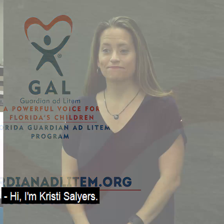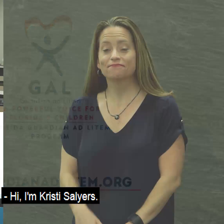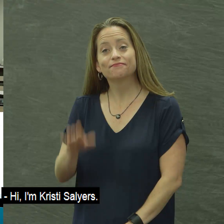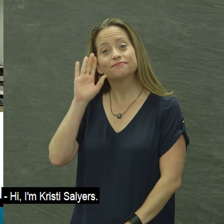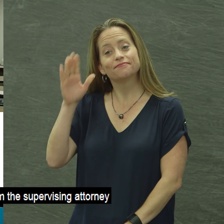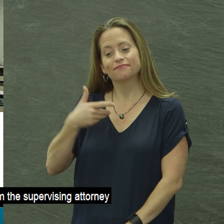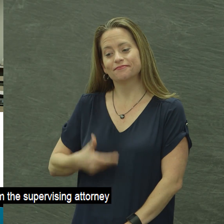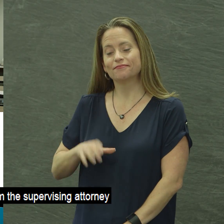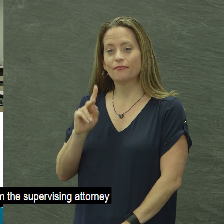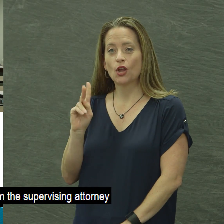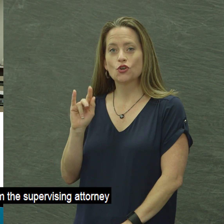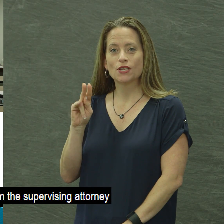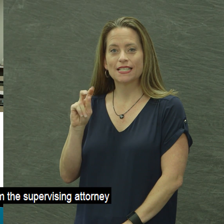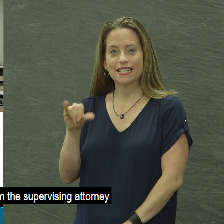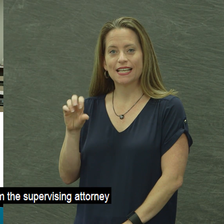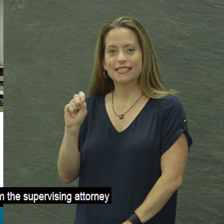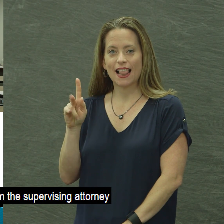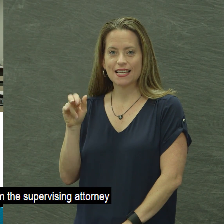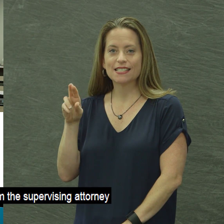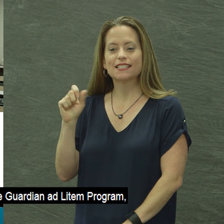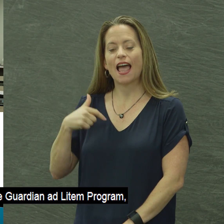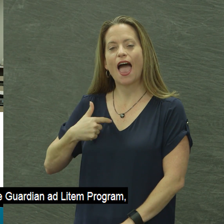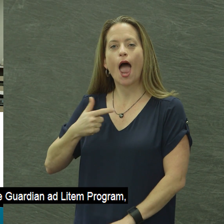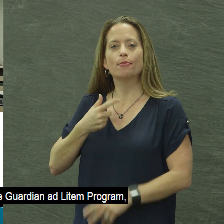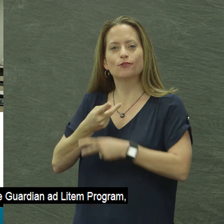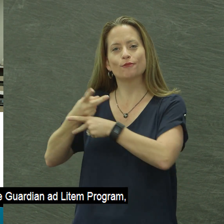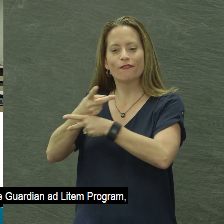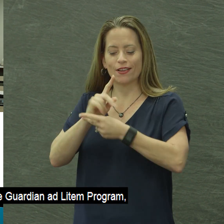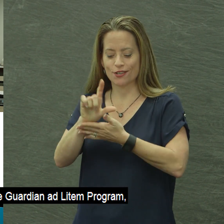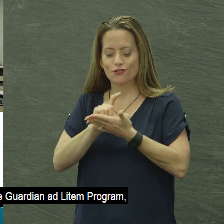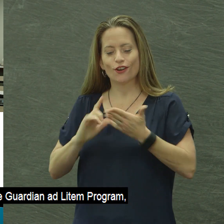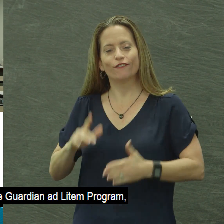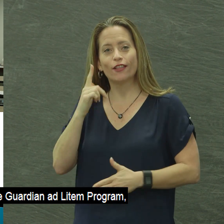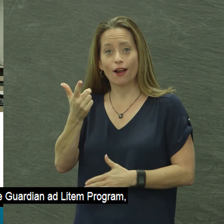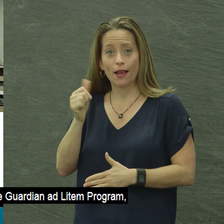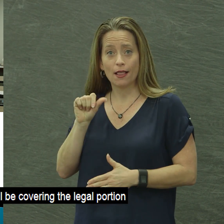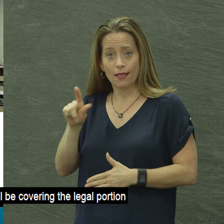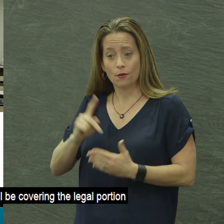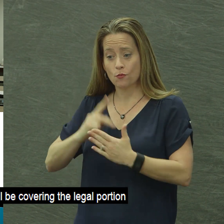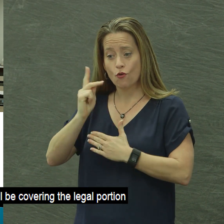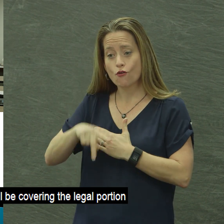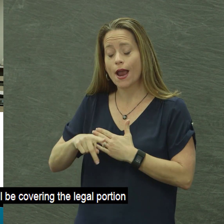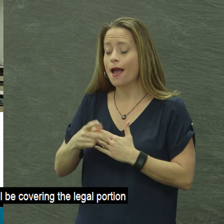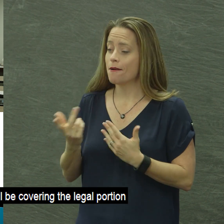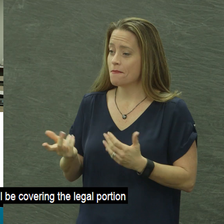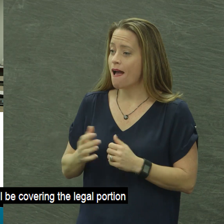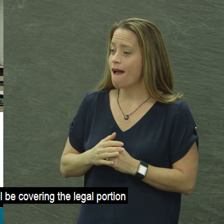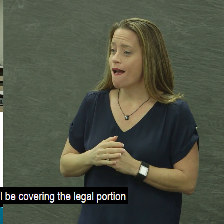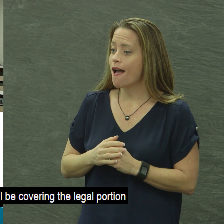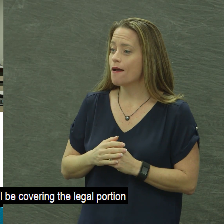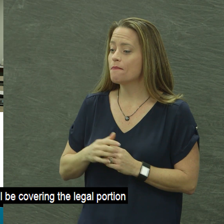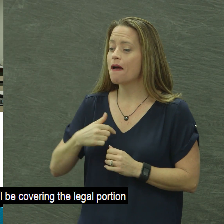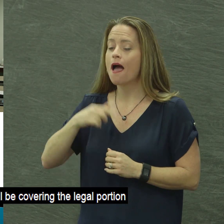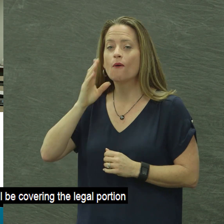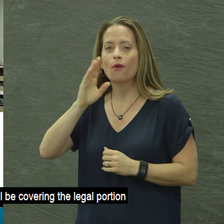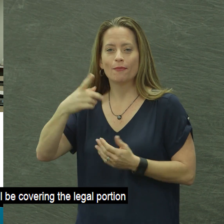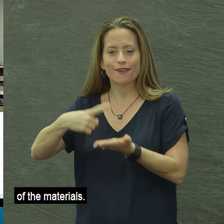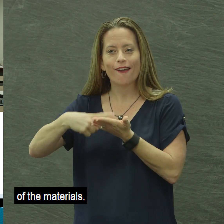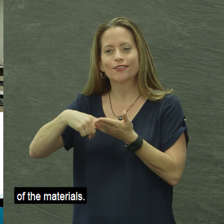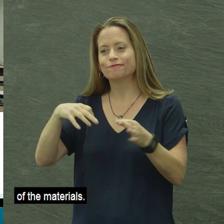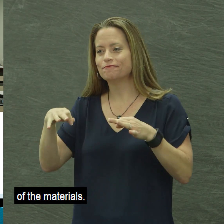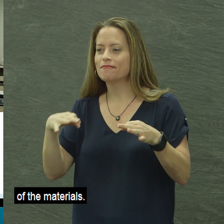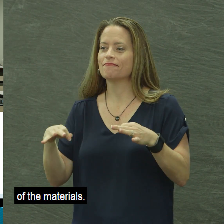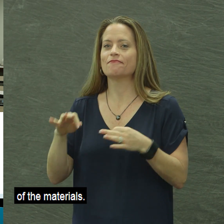Hi, I'm Christy Salyers. I'm the supervising attorney for the Guardian Ad Litem program, and I'll be covering the